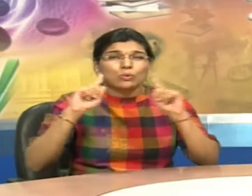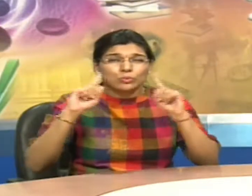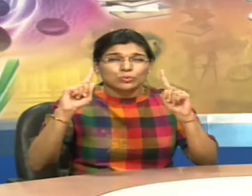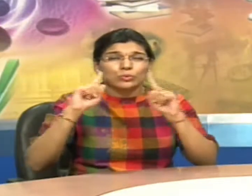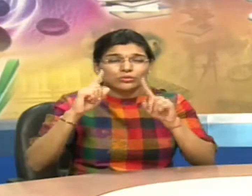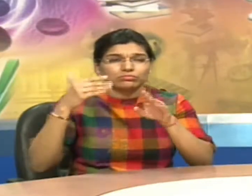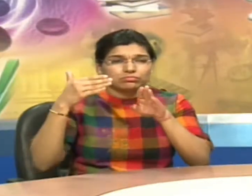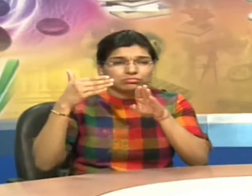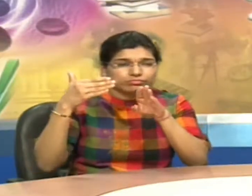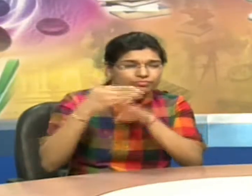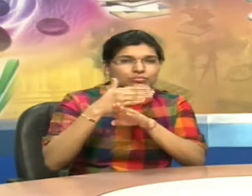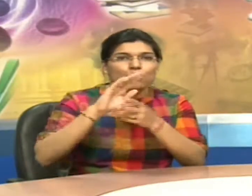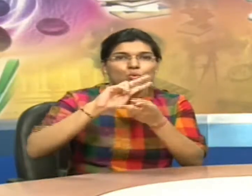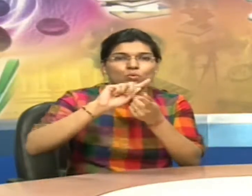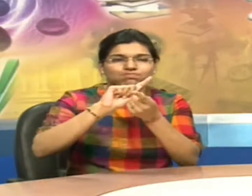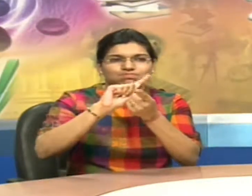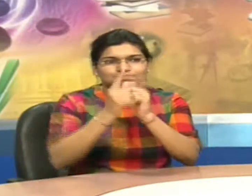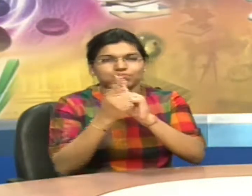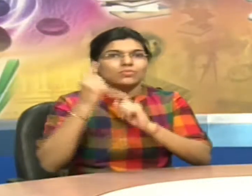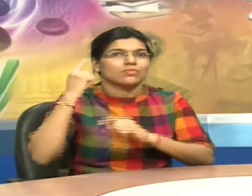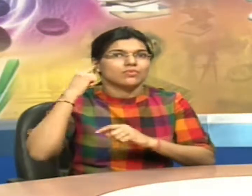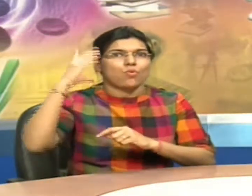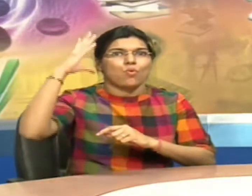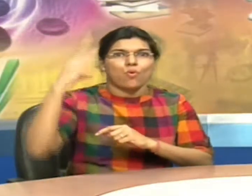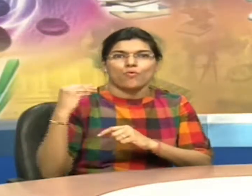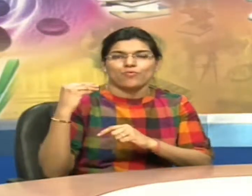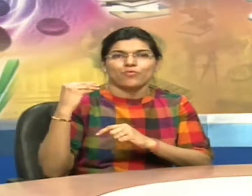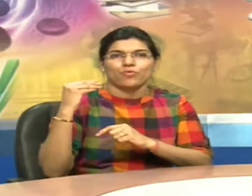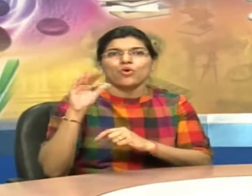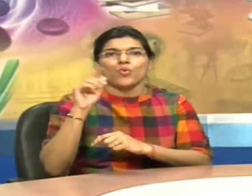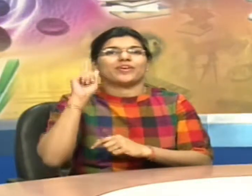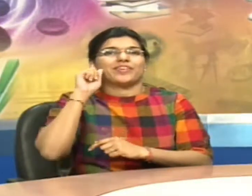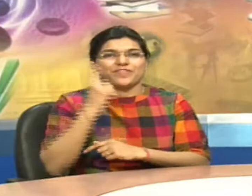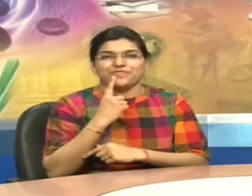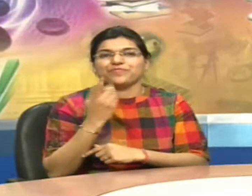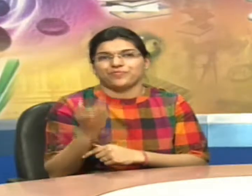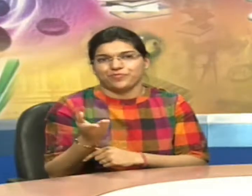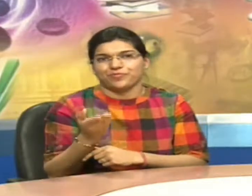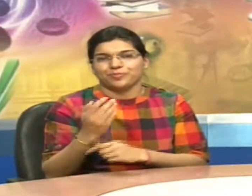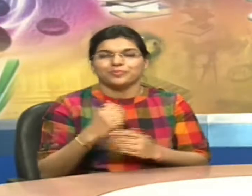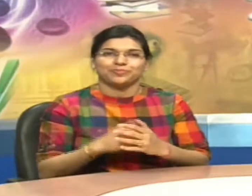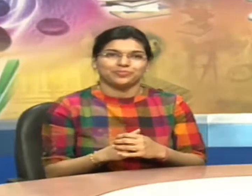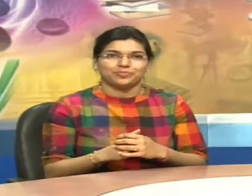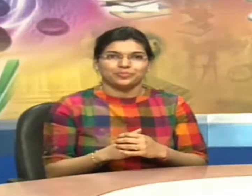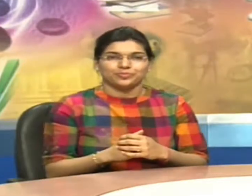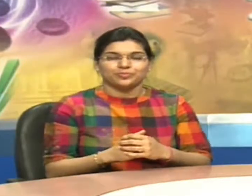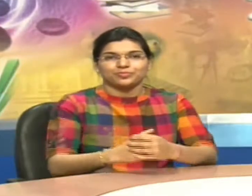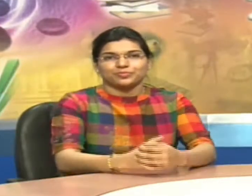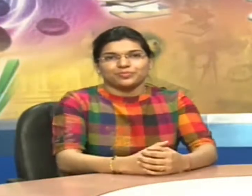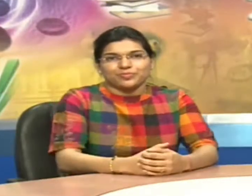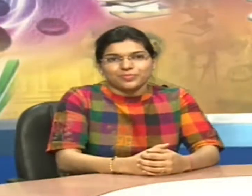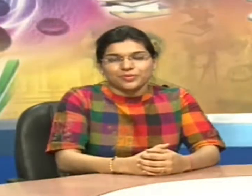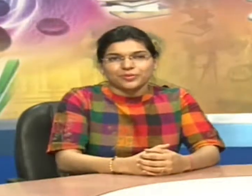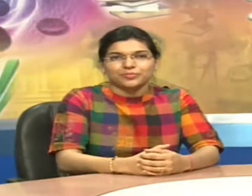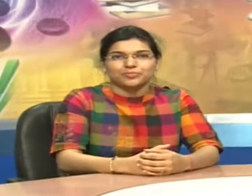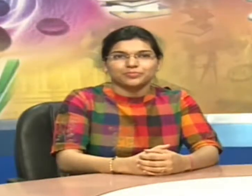When you born hearing, but due to exploit in loud noise, your eardrum get affected and you became deaf.